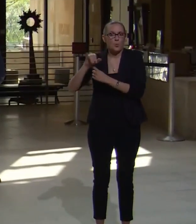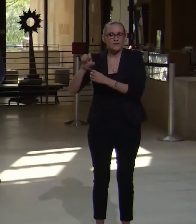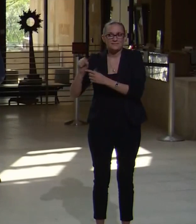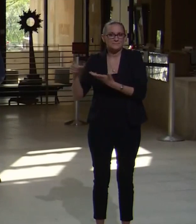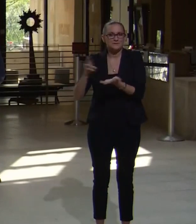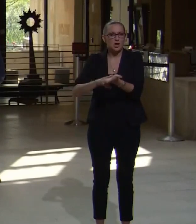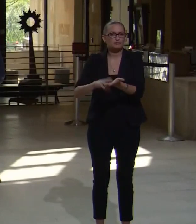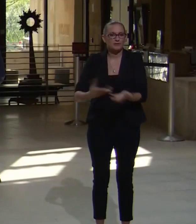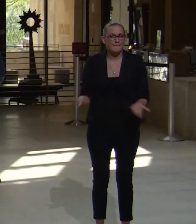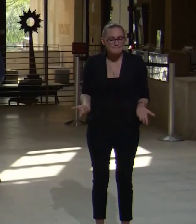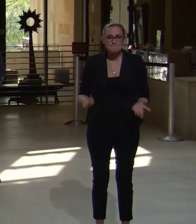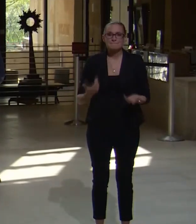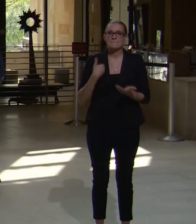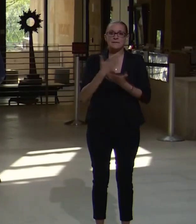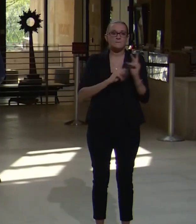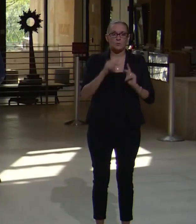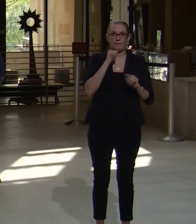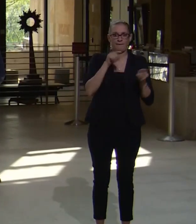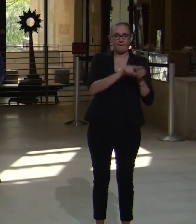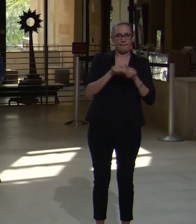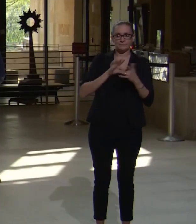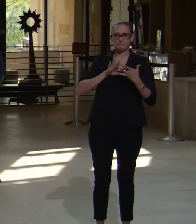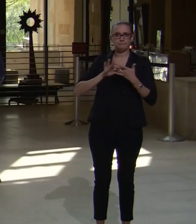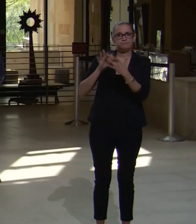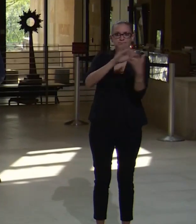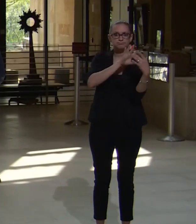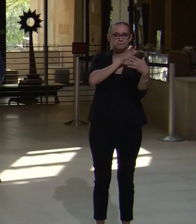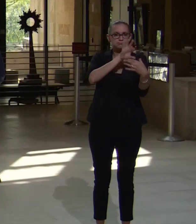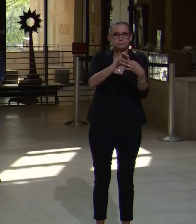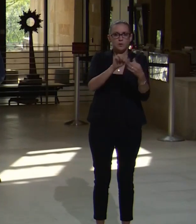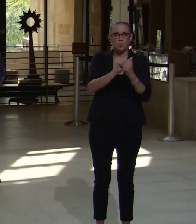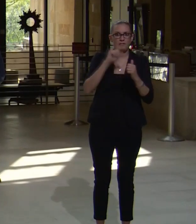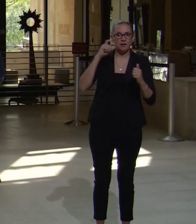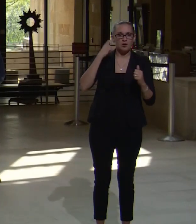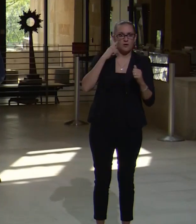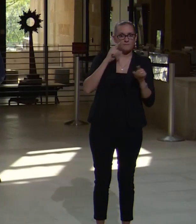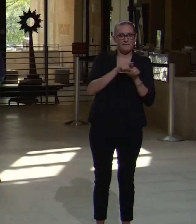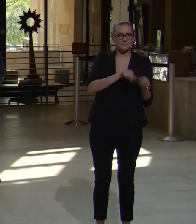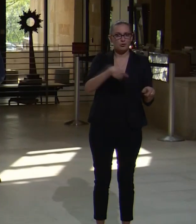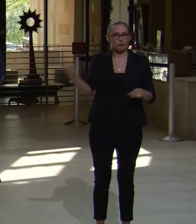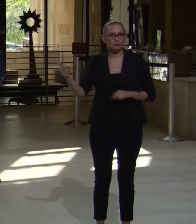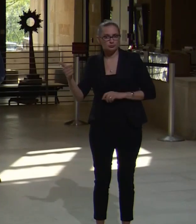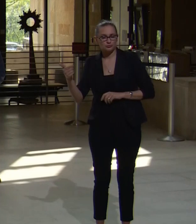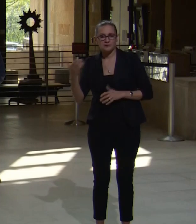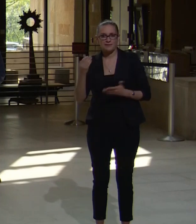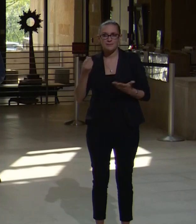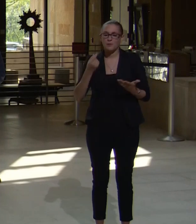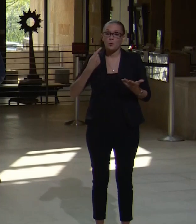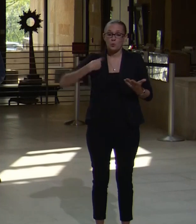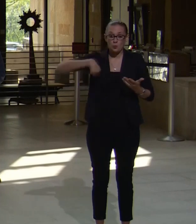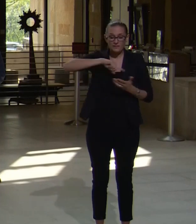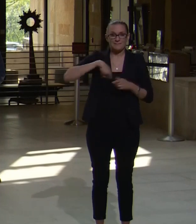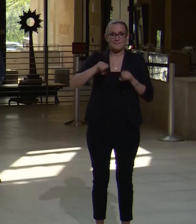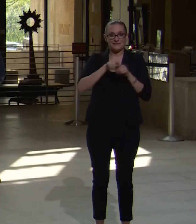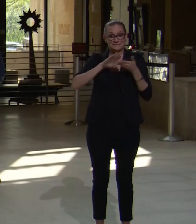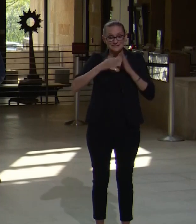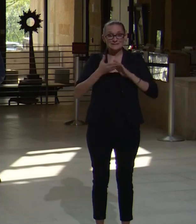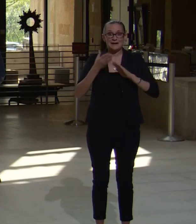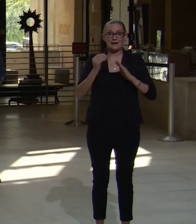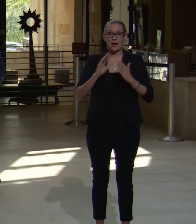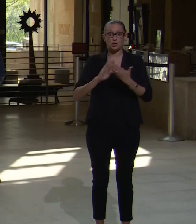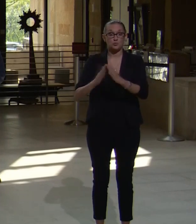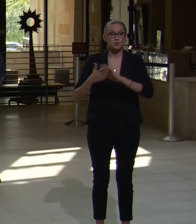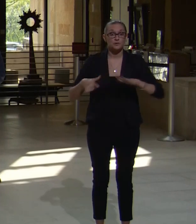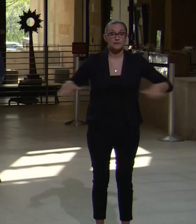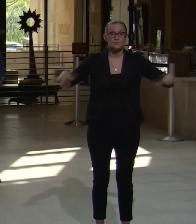some people that are not as connected with the government as others. And we as a city and a community